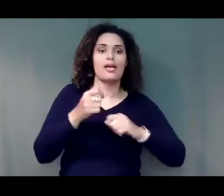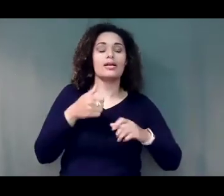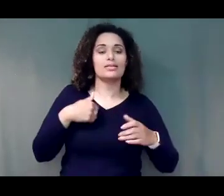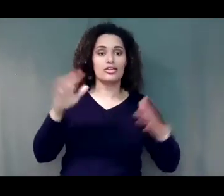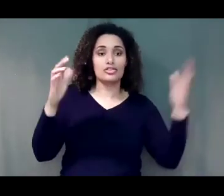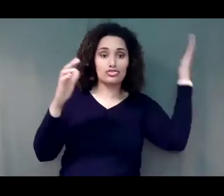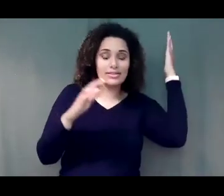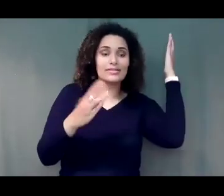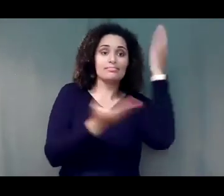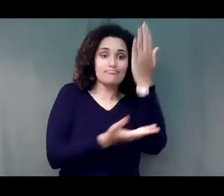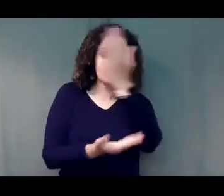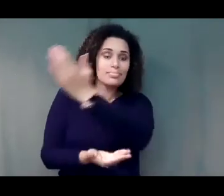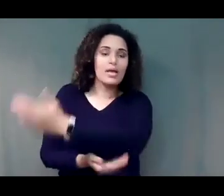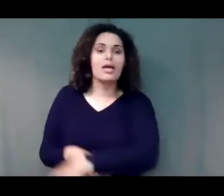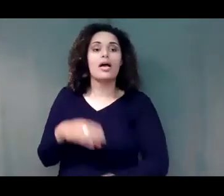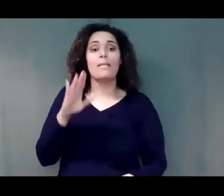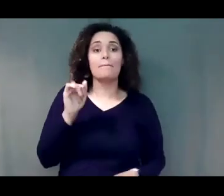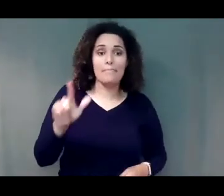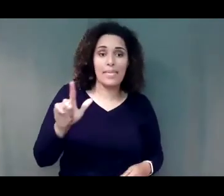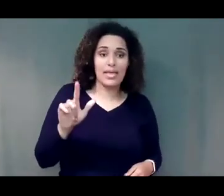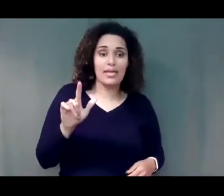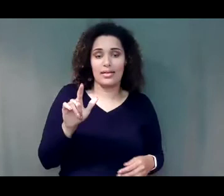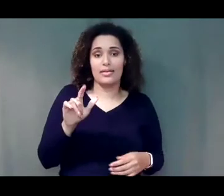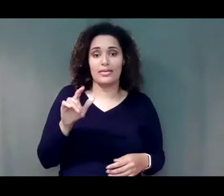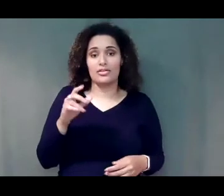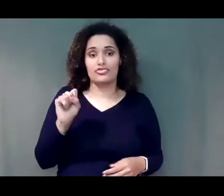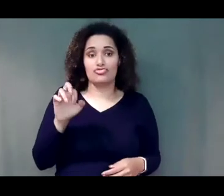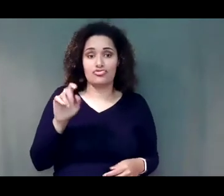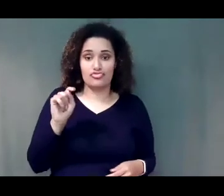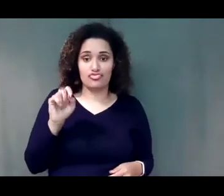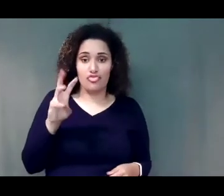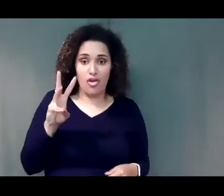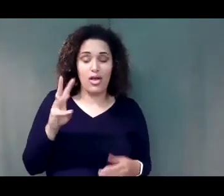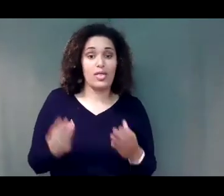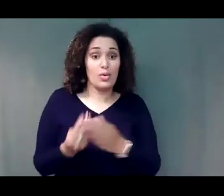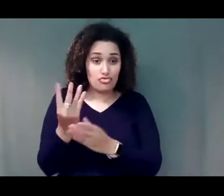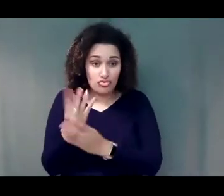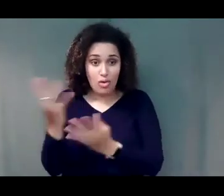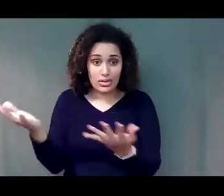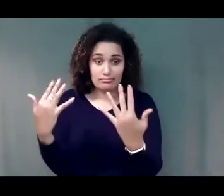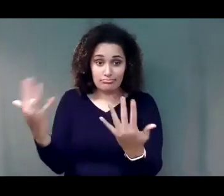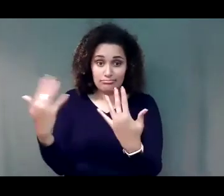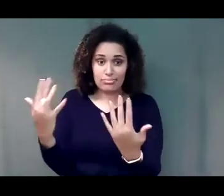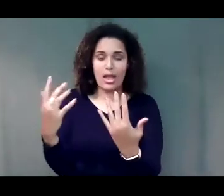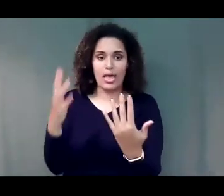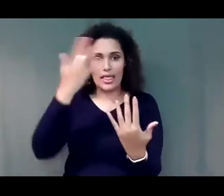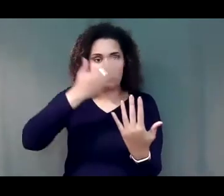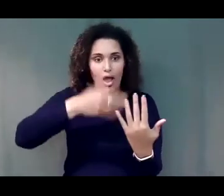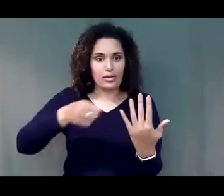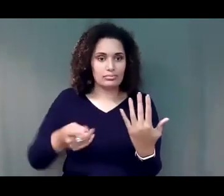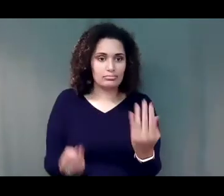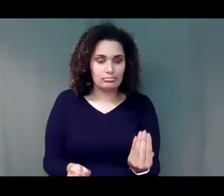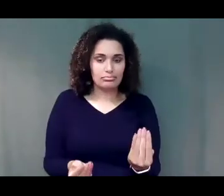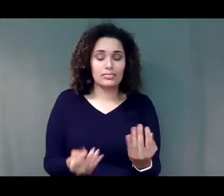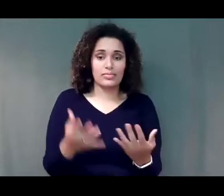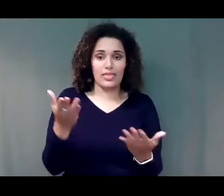property. The straw bales that we are in that tasting room were all grown in that field right out in front of the